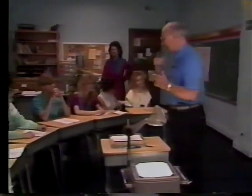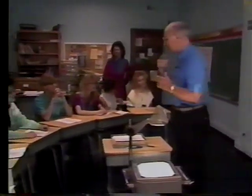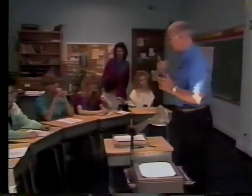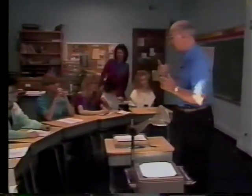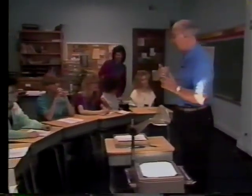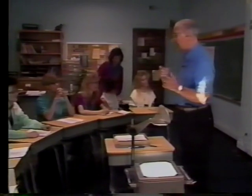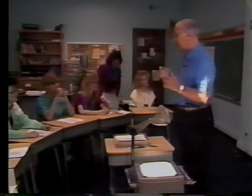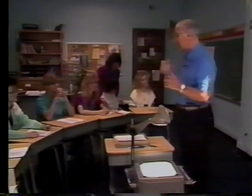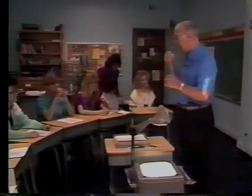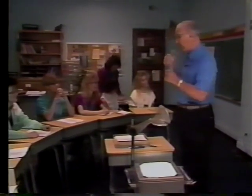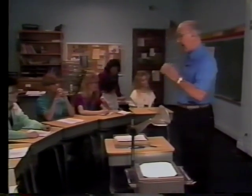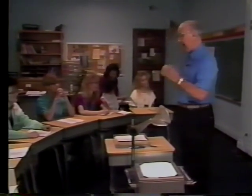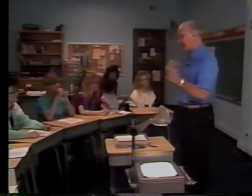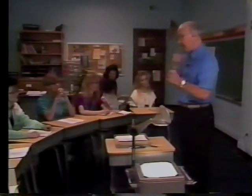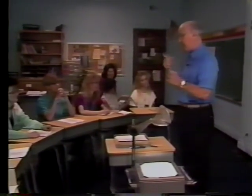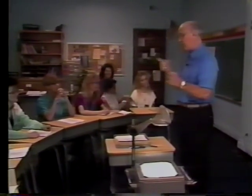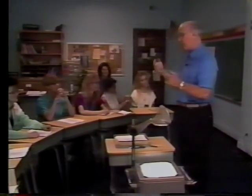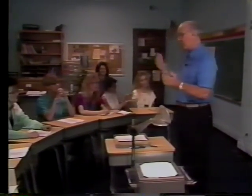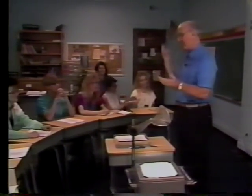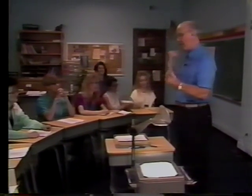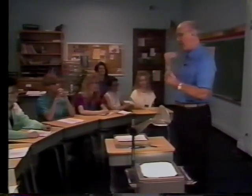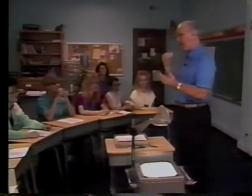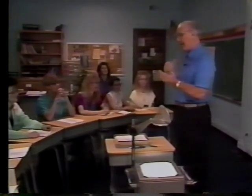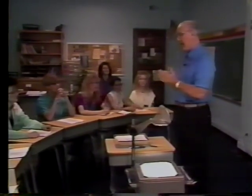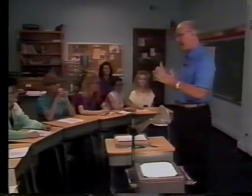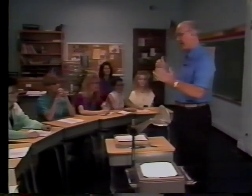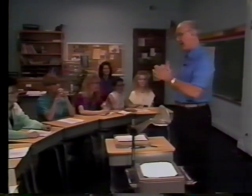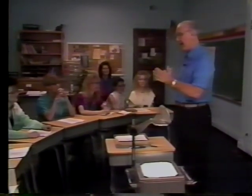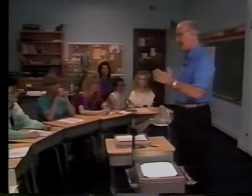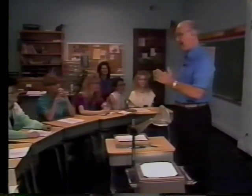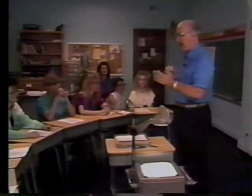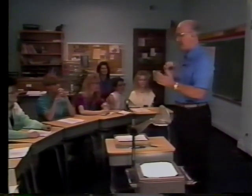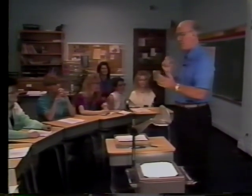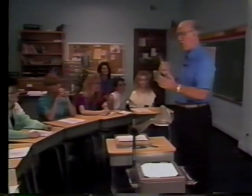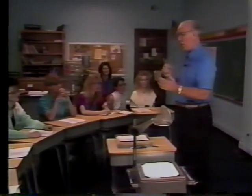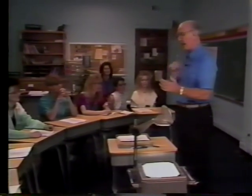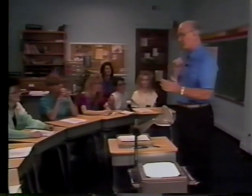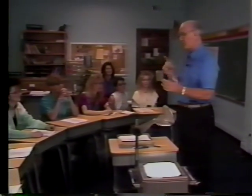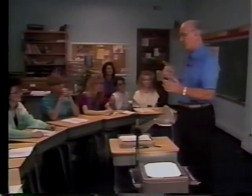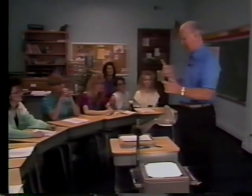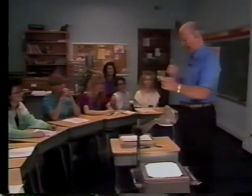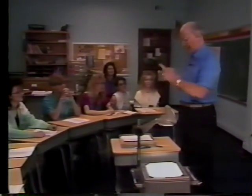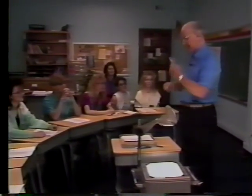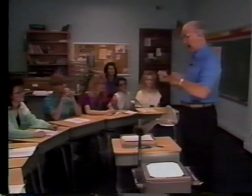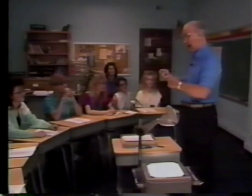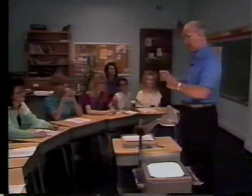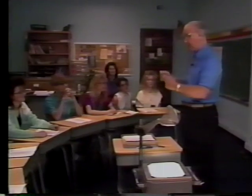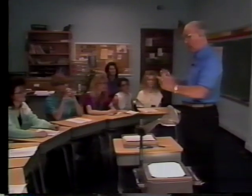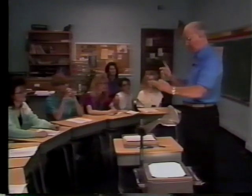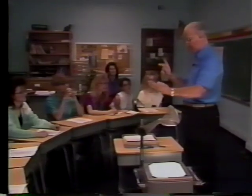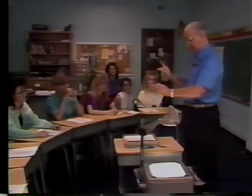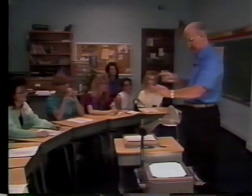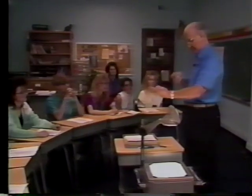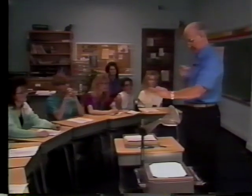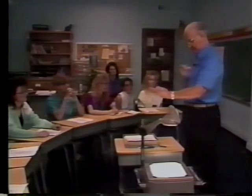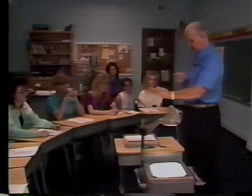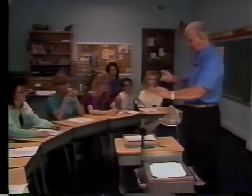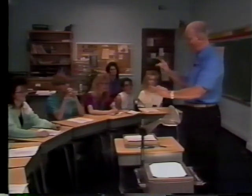Please, remember I told you before again and again and always, so we have a song for poetry.